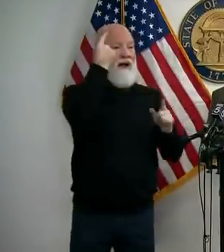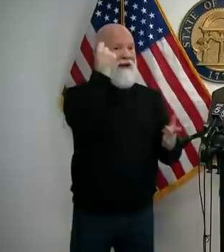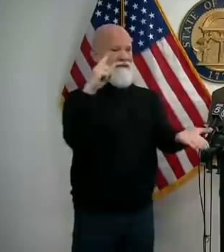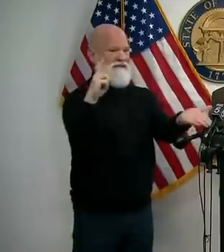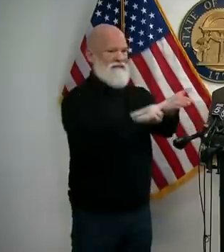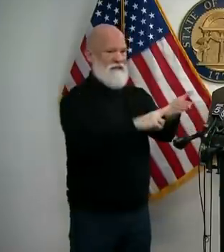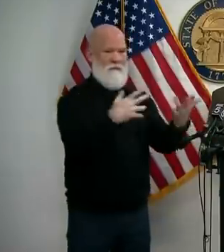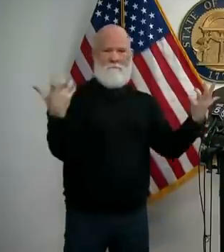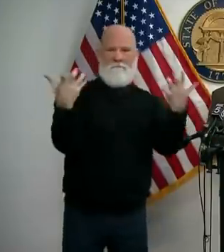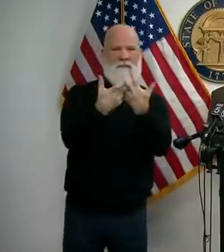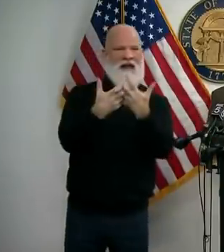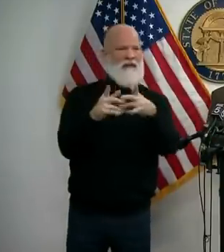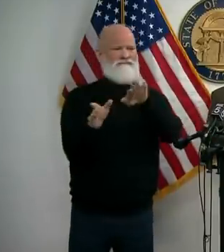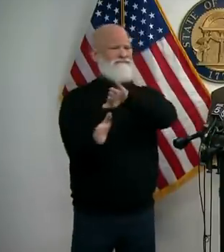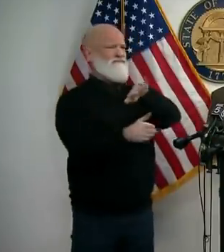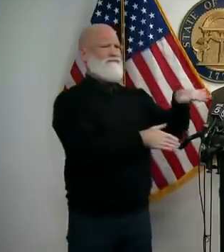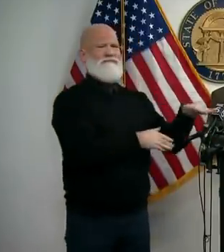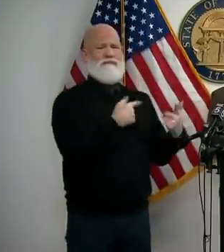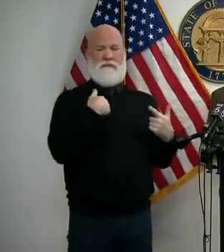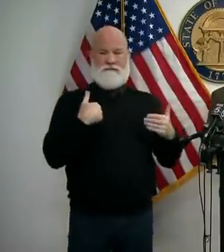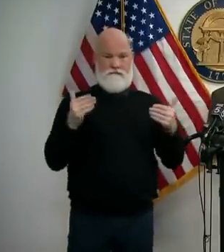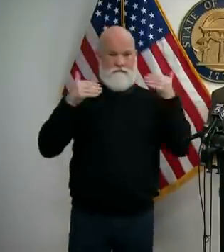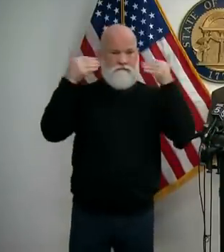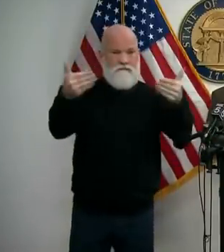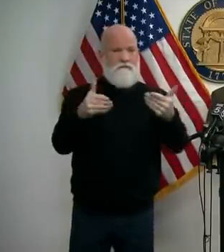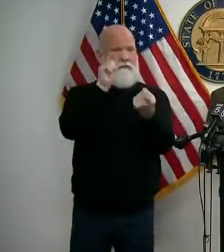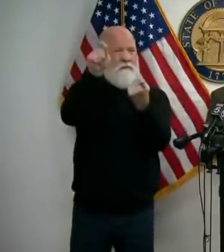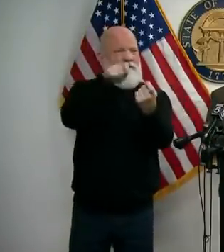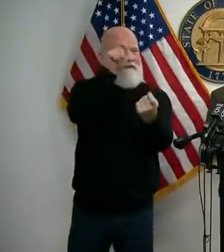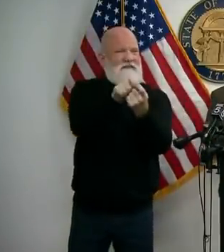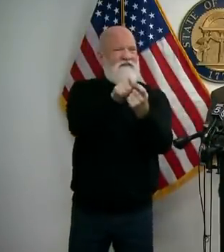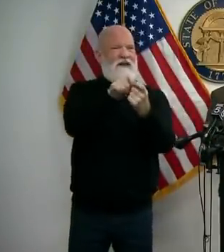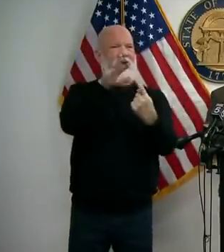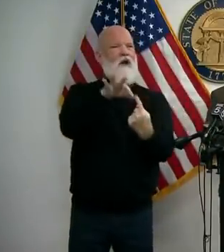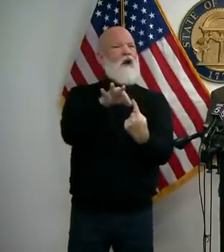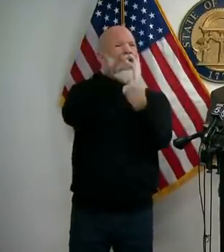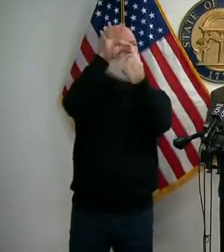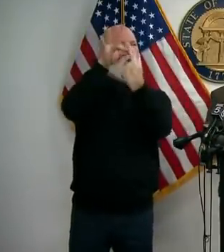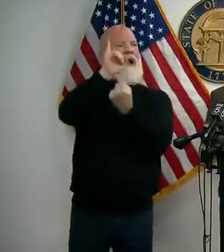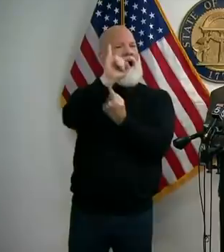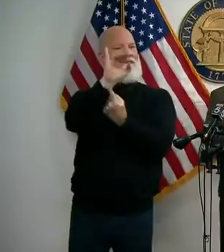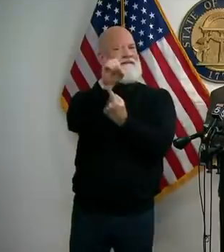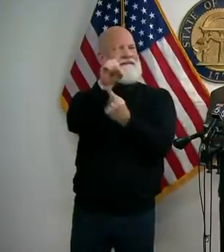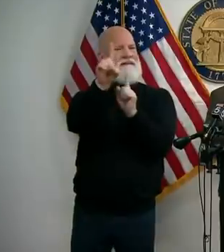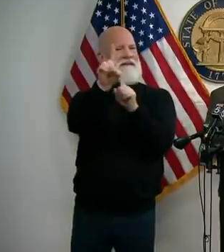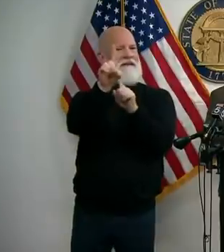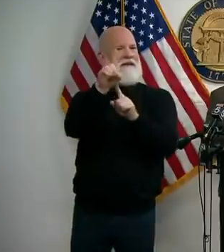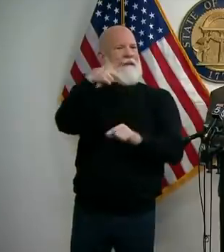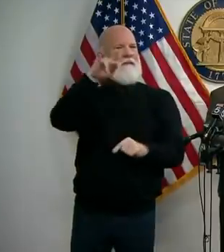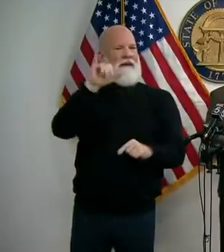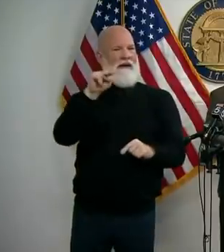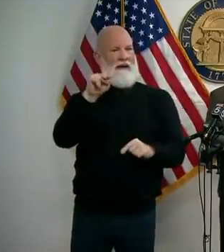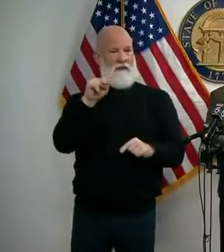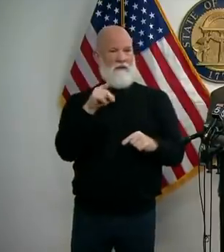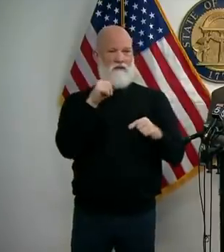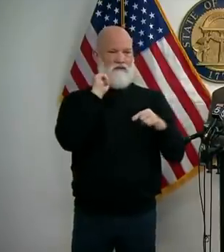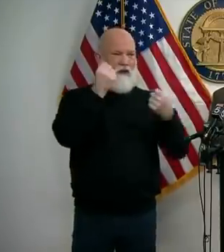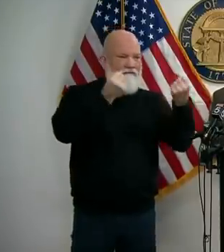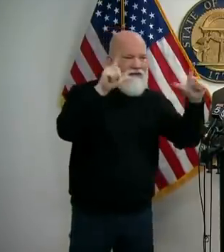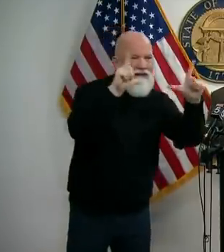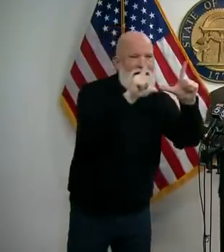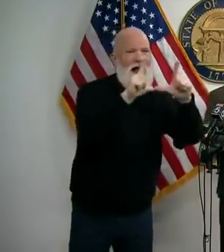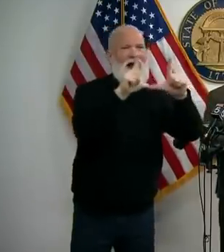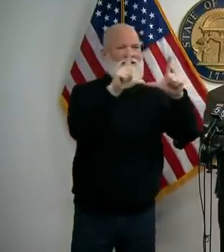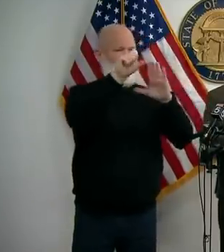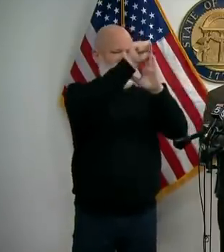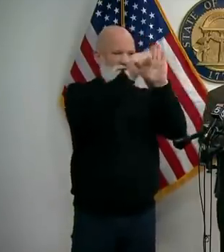photo ID or unique identifier PIN like other states do, driver's license, state ID, Social Security number as